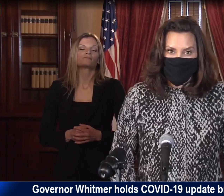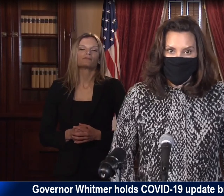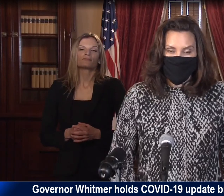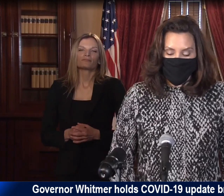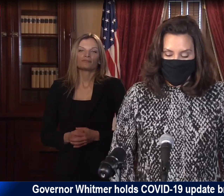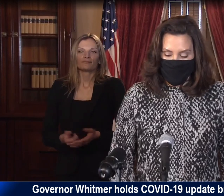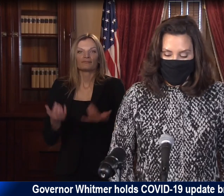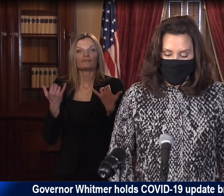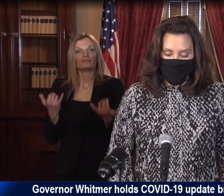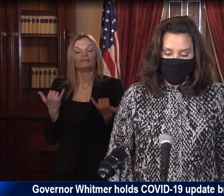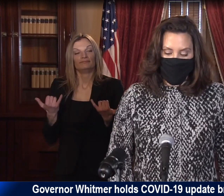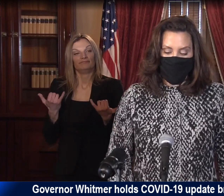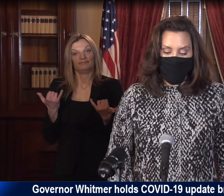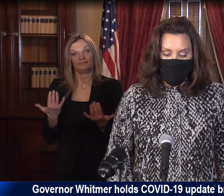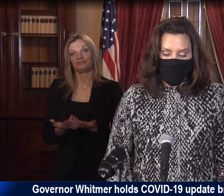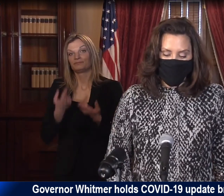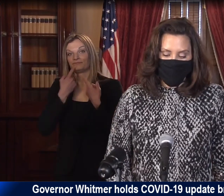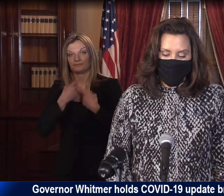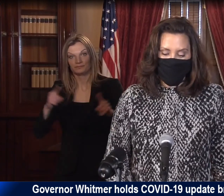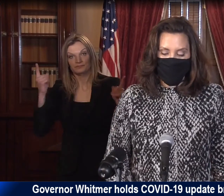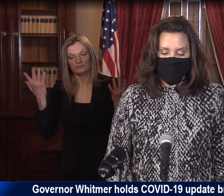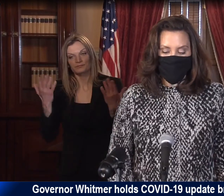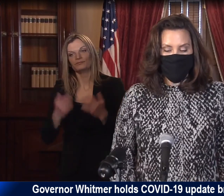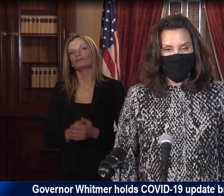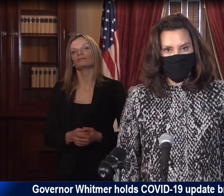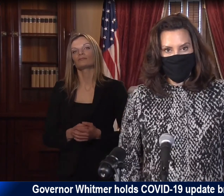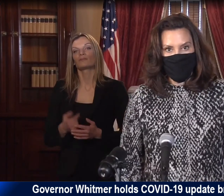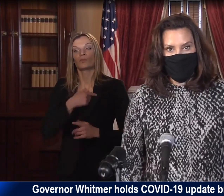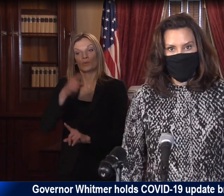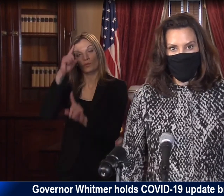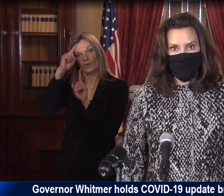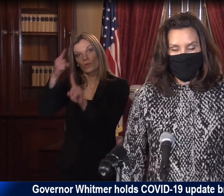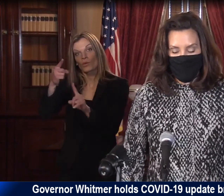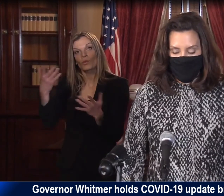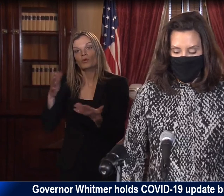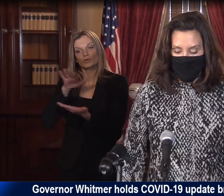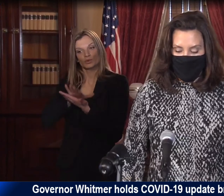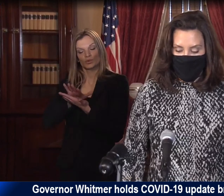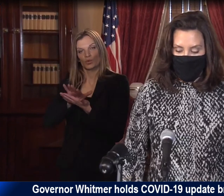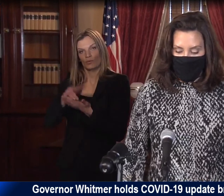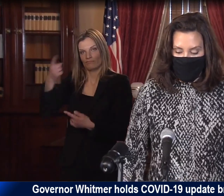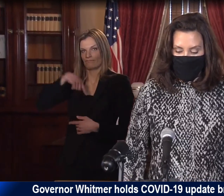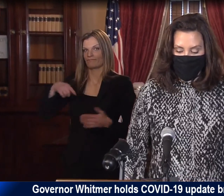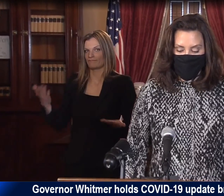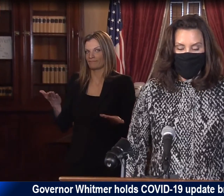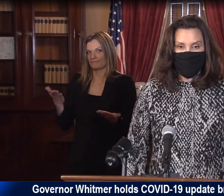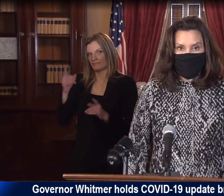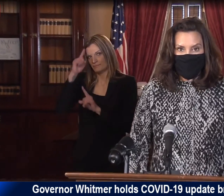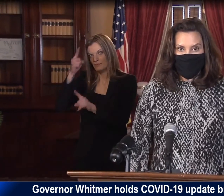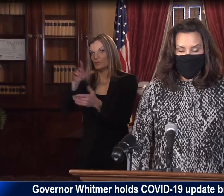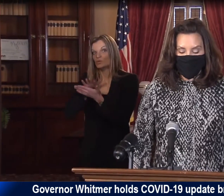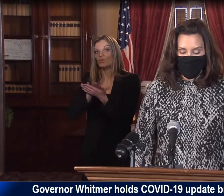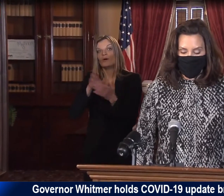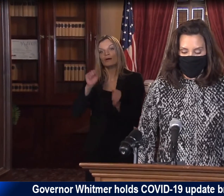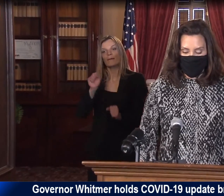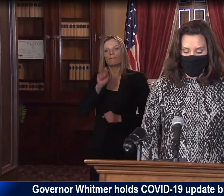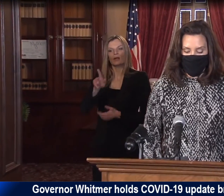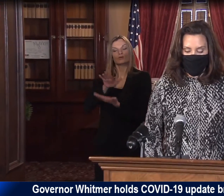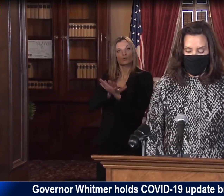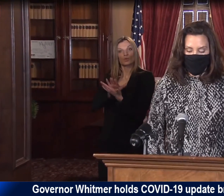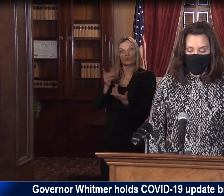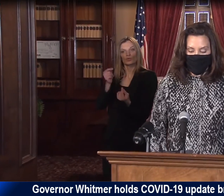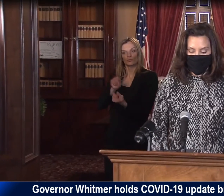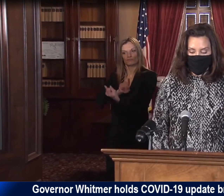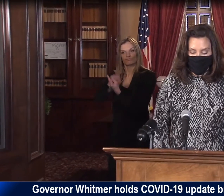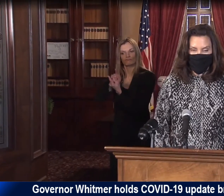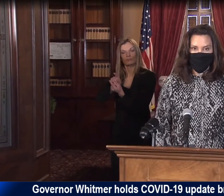Today, my administration is announcing a goal that all school districts offer an option for in-person learning